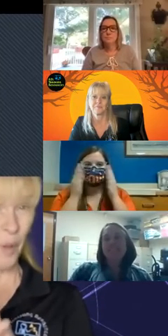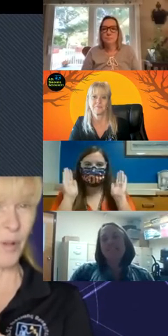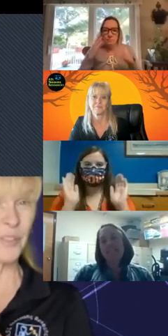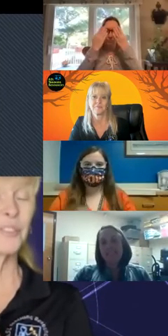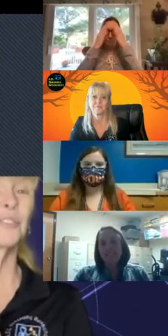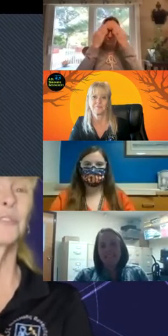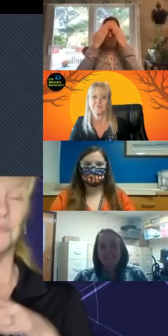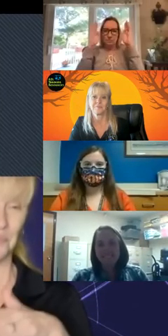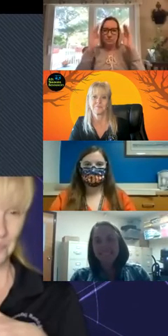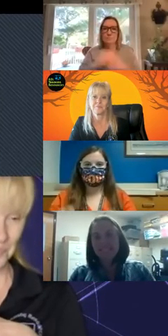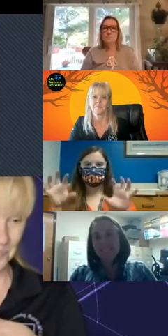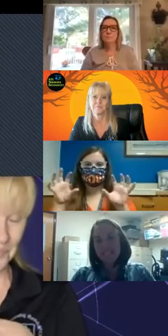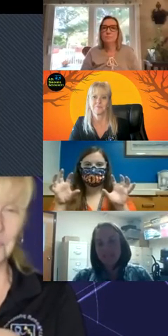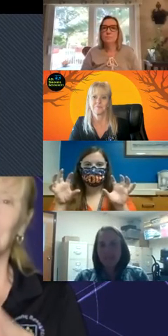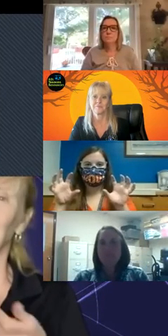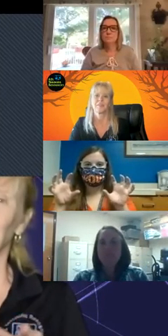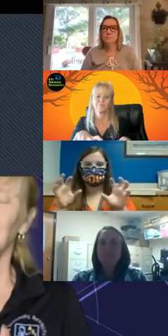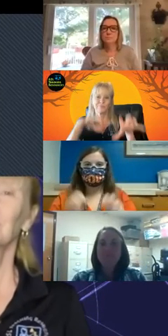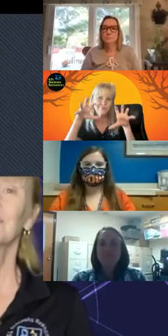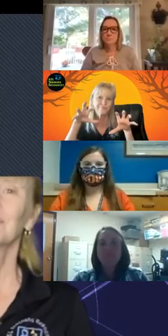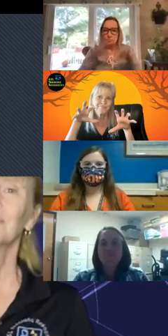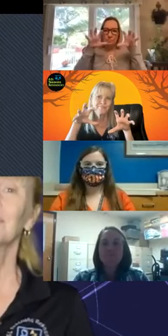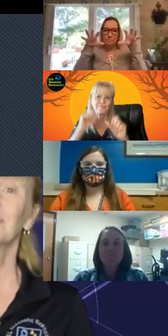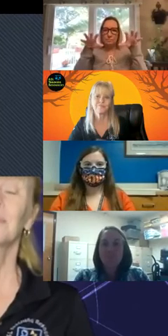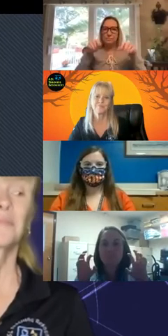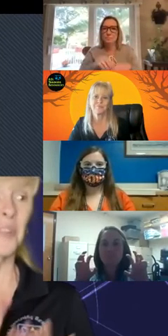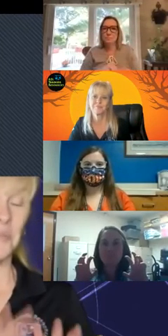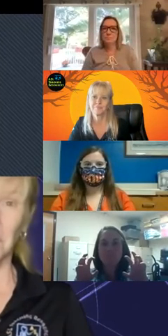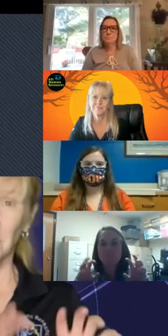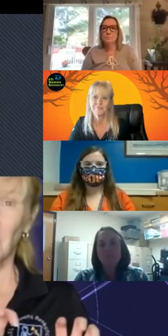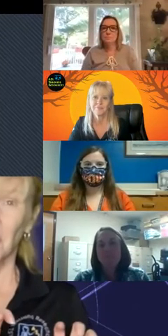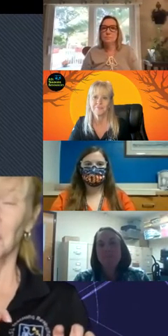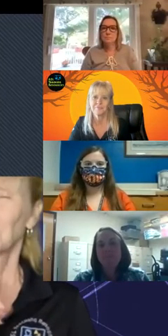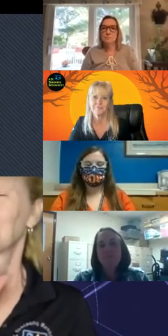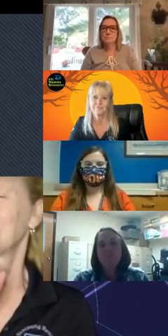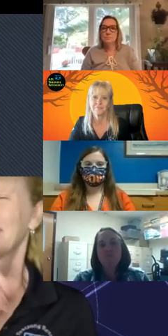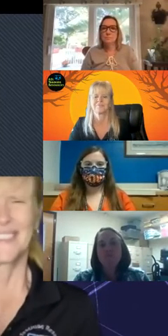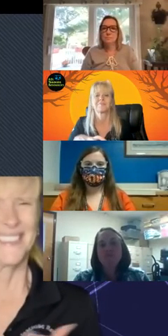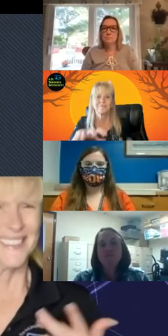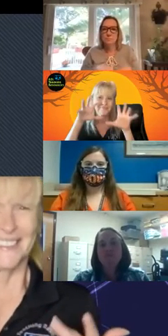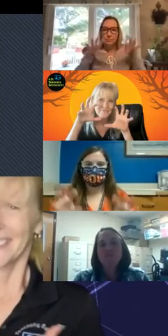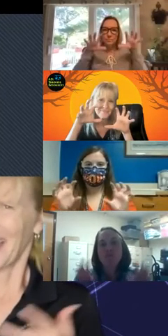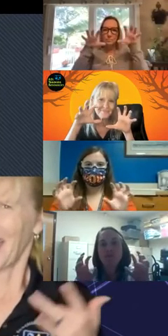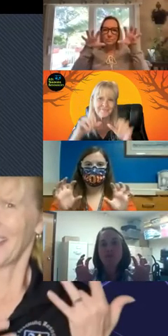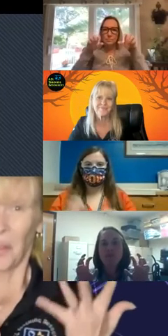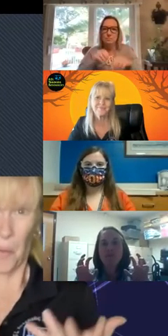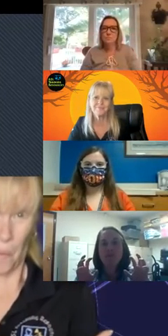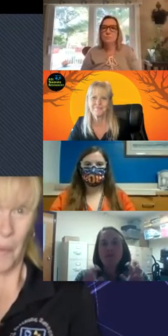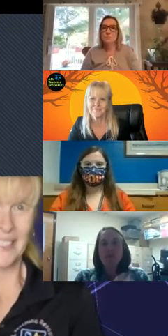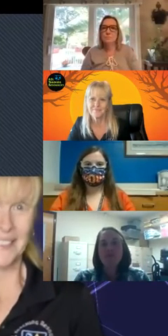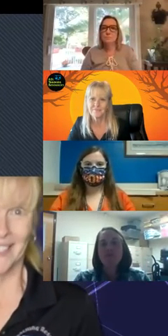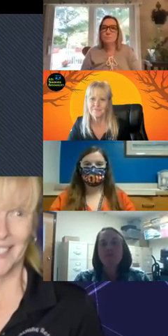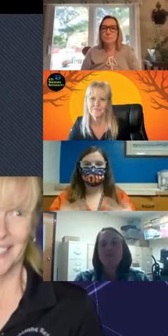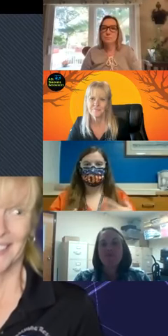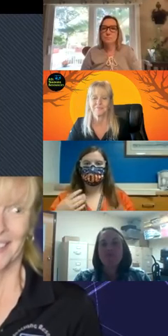when all of the little monsters entered their classroom. The little monsters were so excited